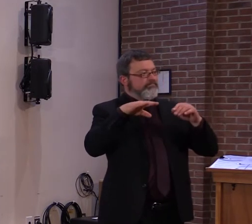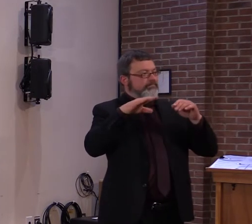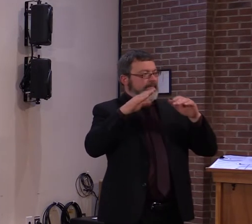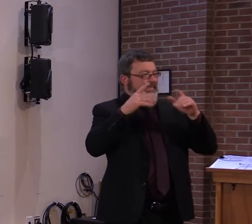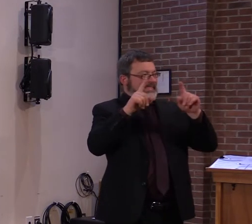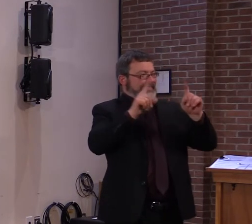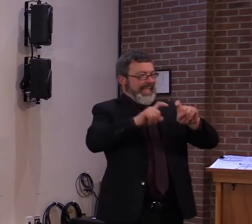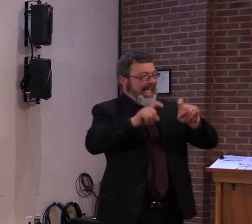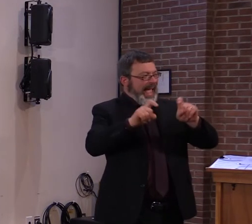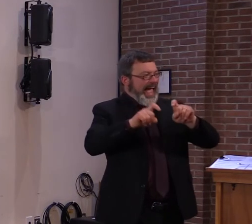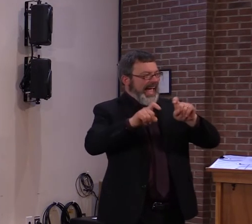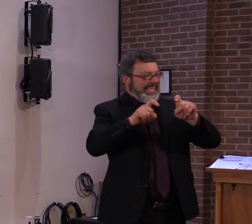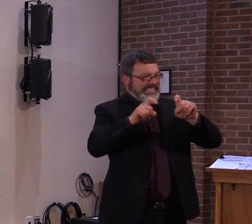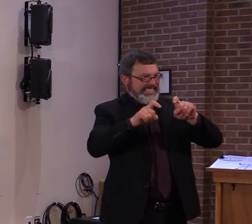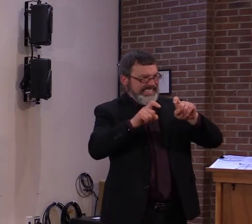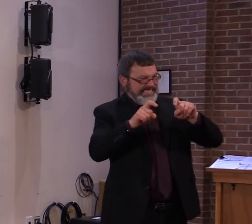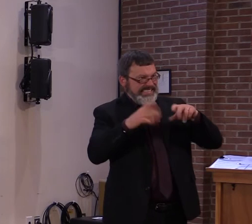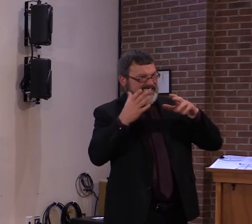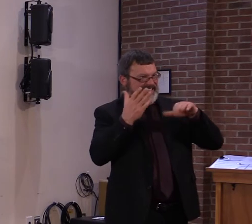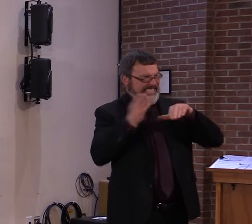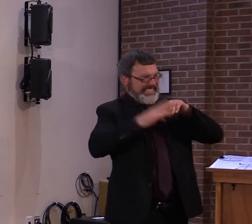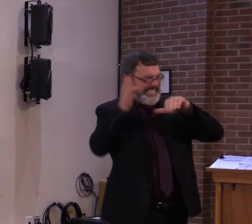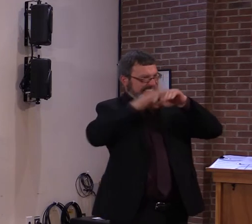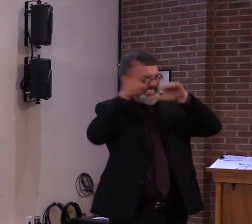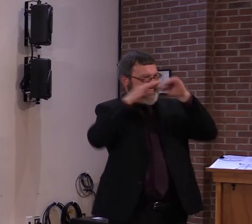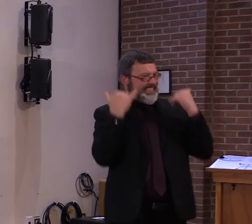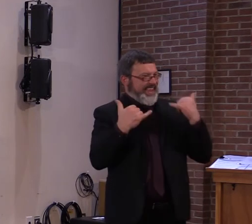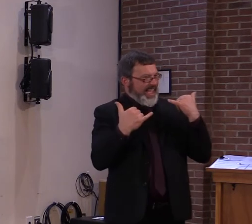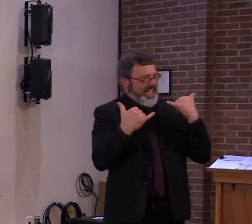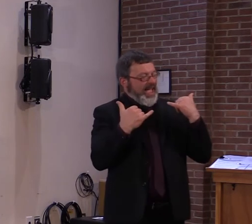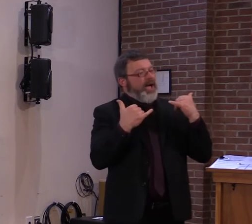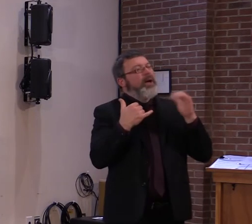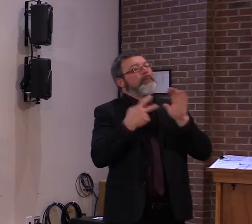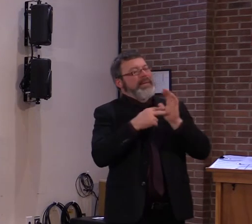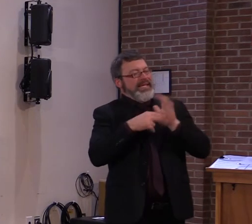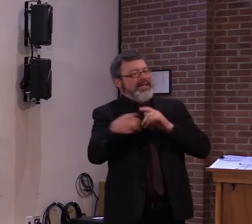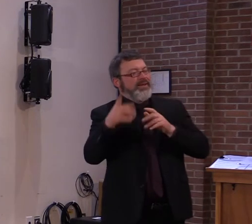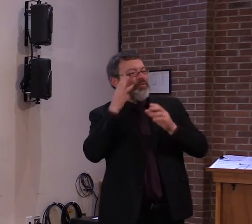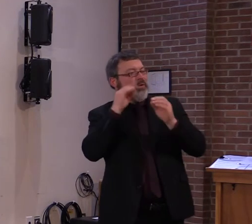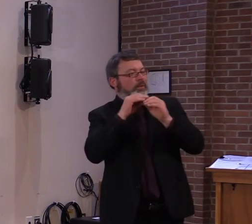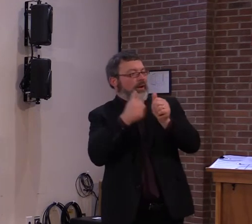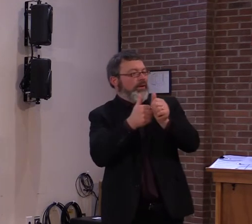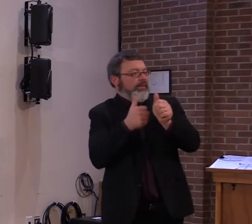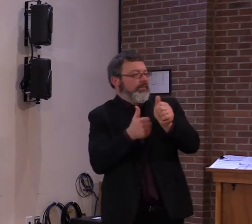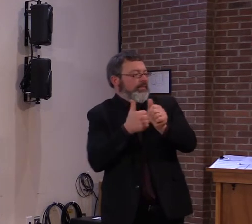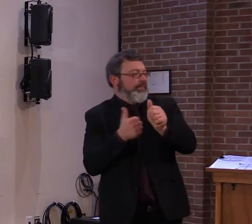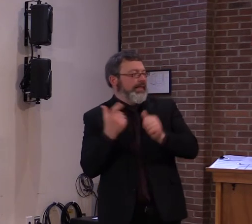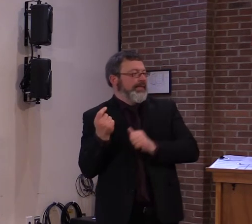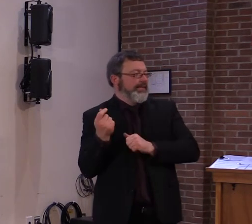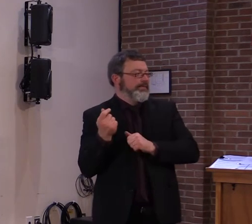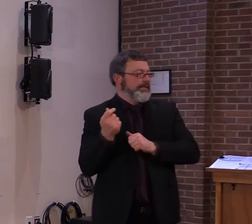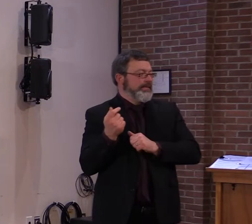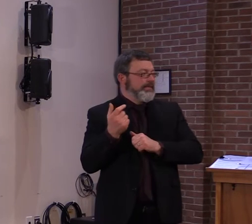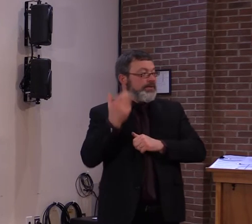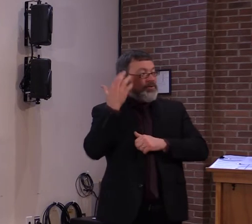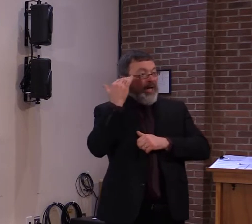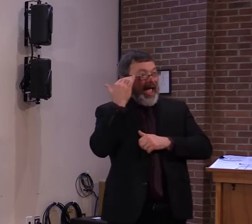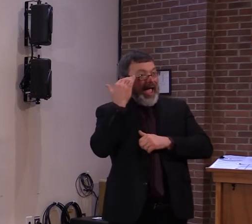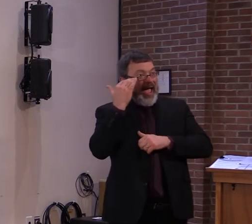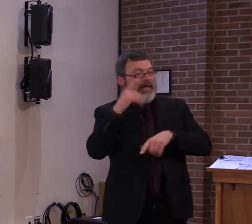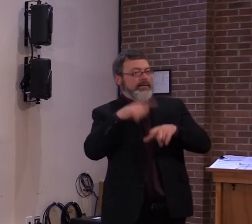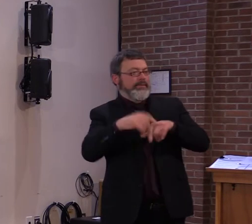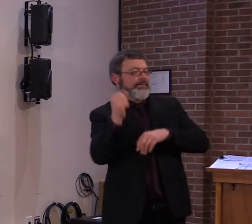backlog on those as well, because in many cases, those have to go to a lab. And in some cases, those